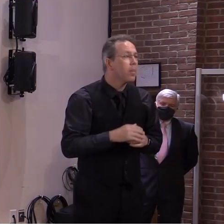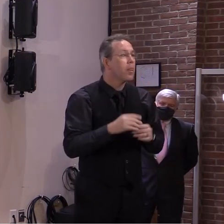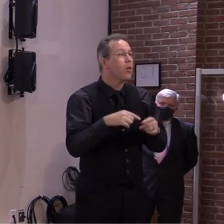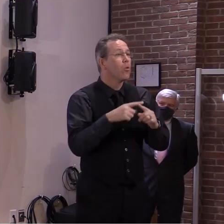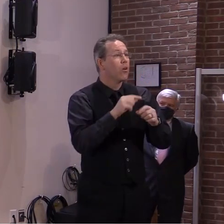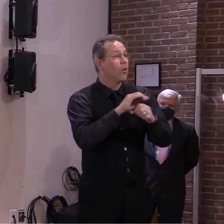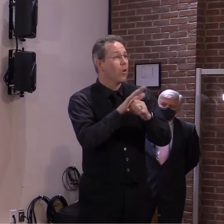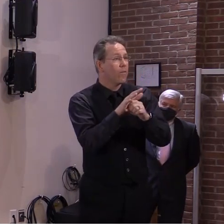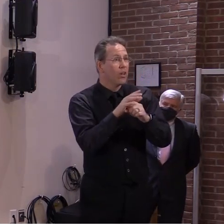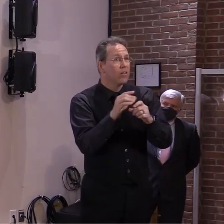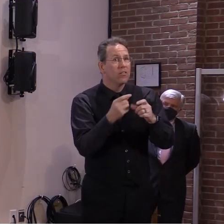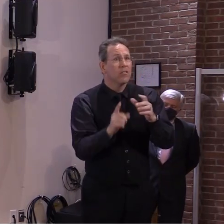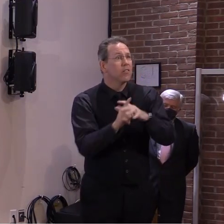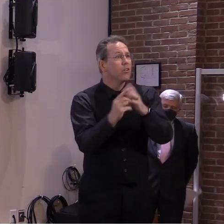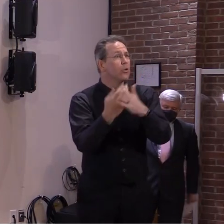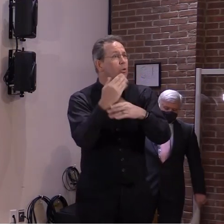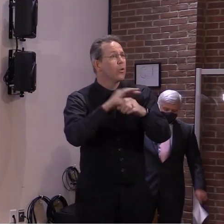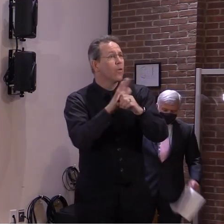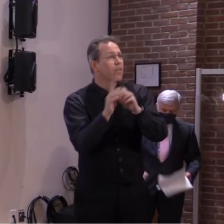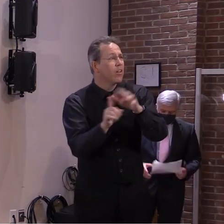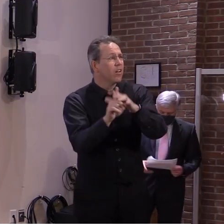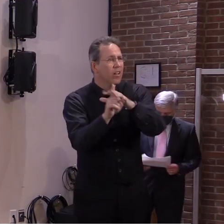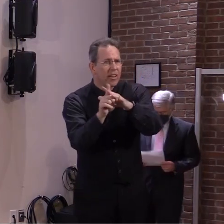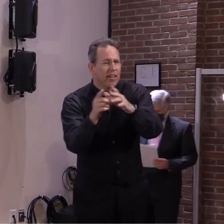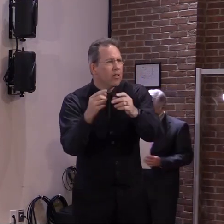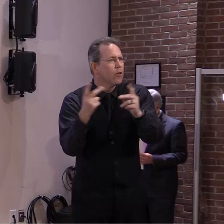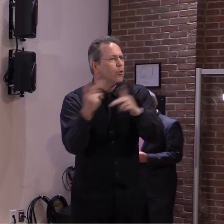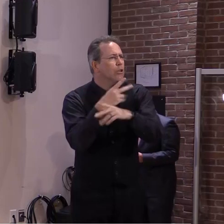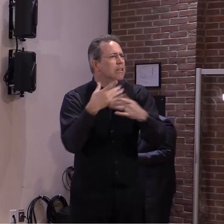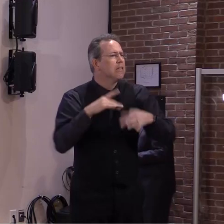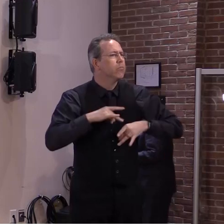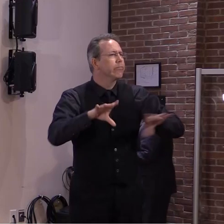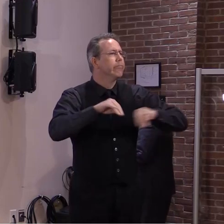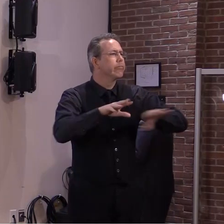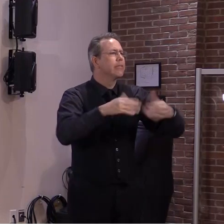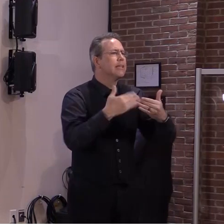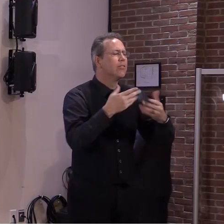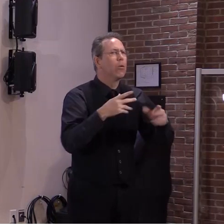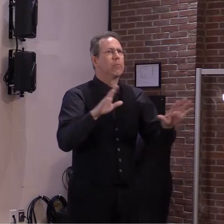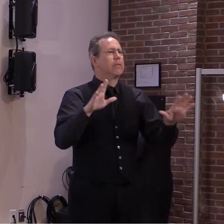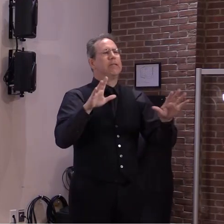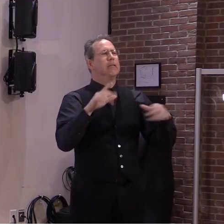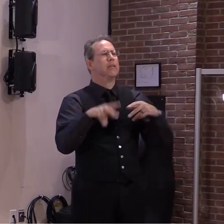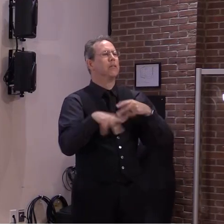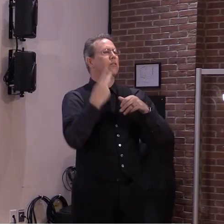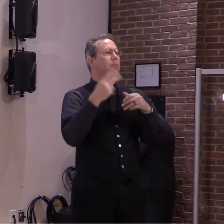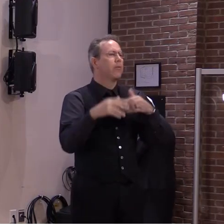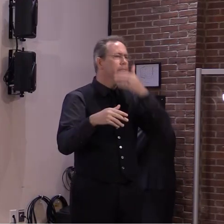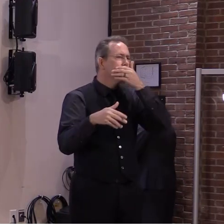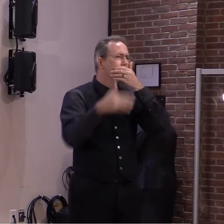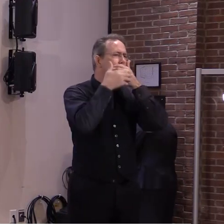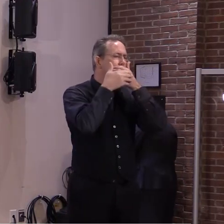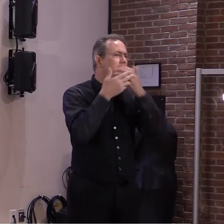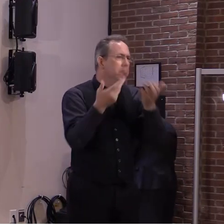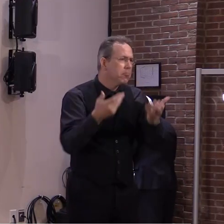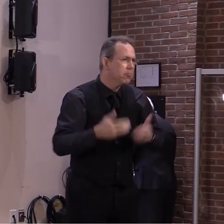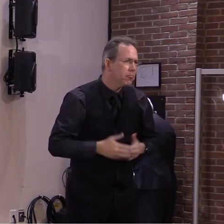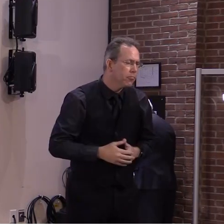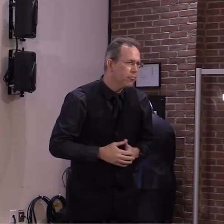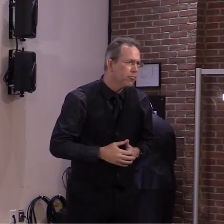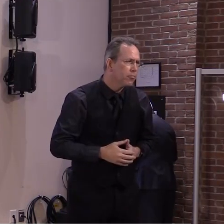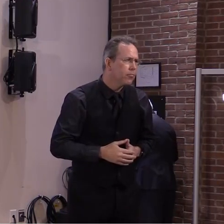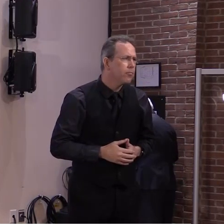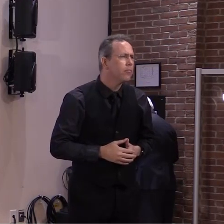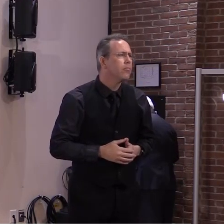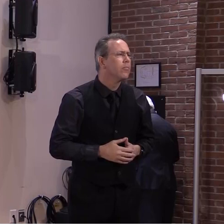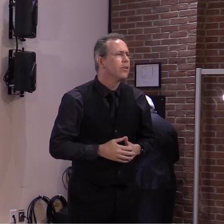wait for some study to come out 3 months from now. This is one of those that isn't such a major inconvenience to someone that they could actually